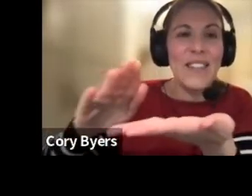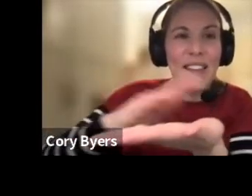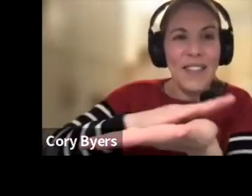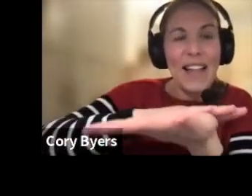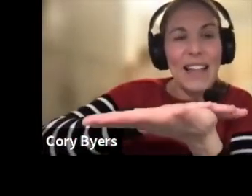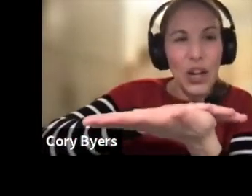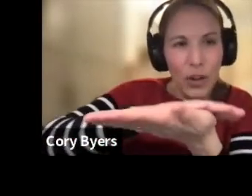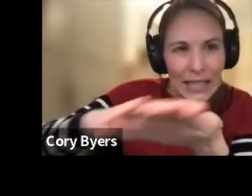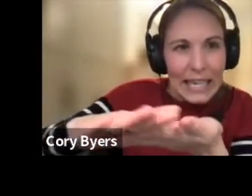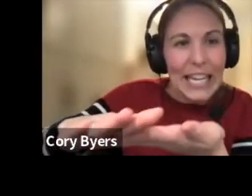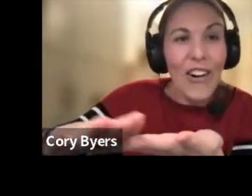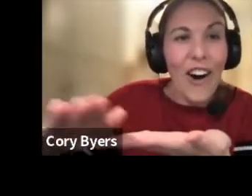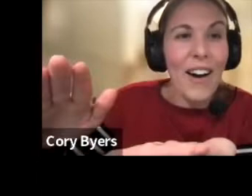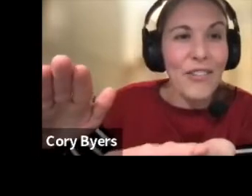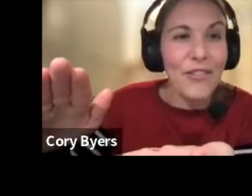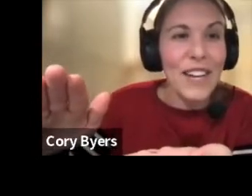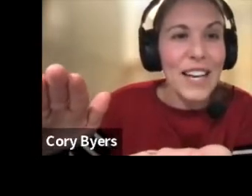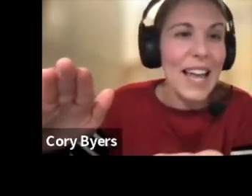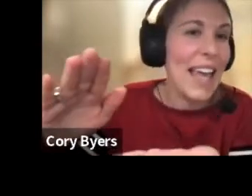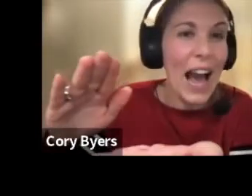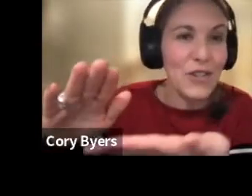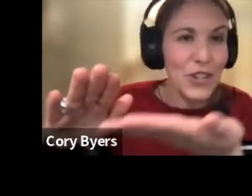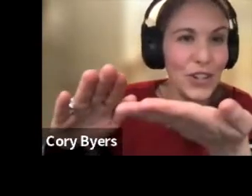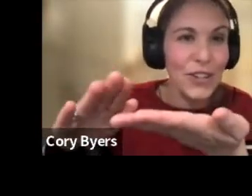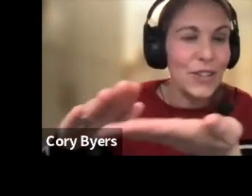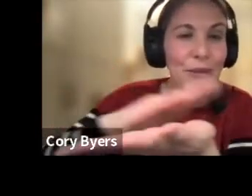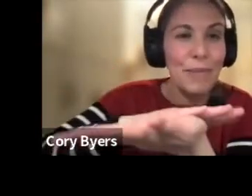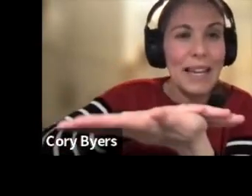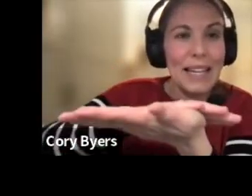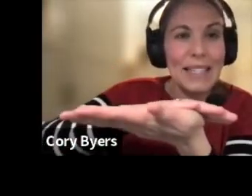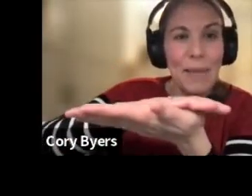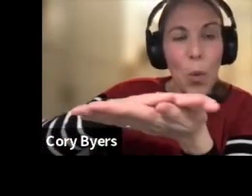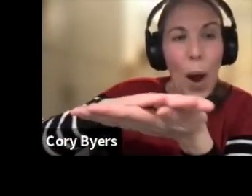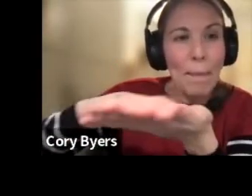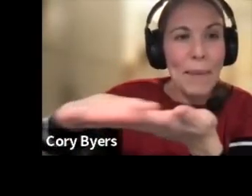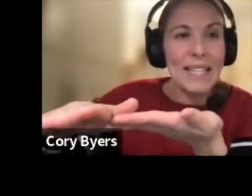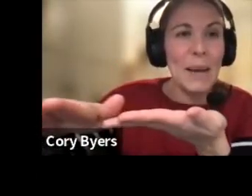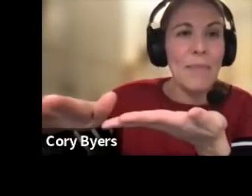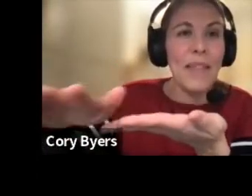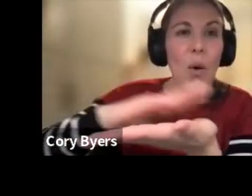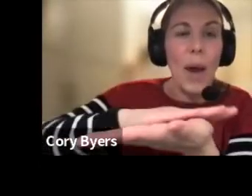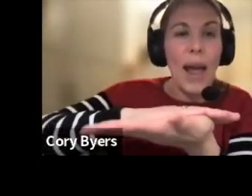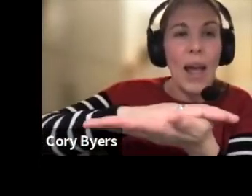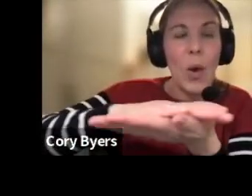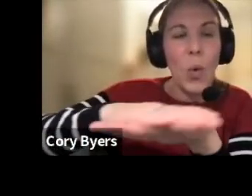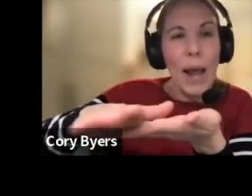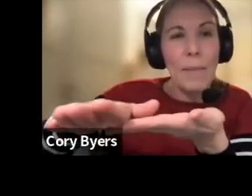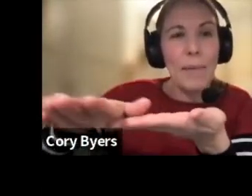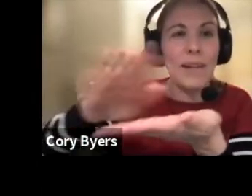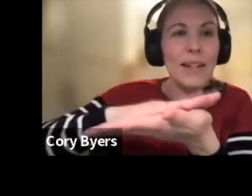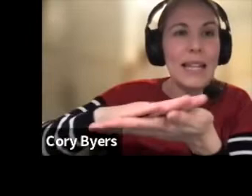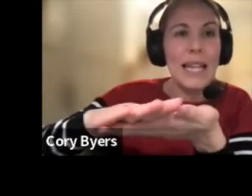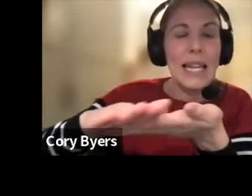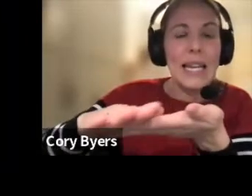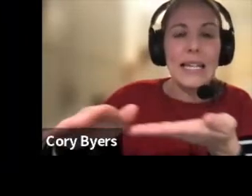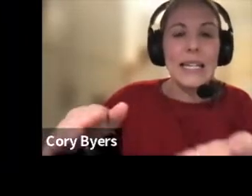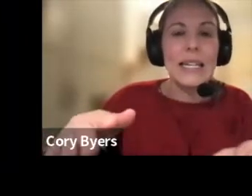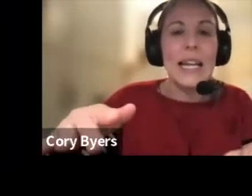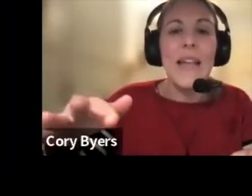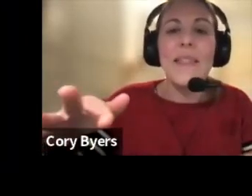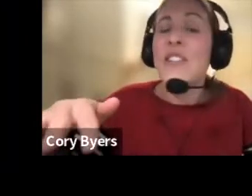just kind of think of that like you're cleaning off a counter, making something, wiping something away, wipe,